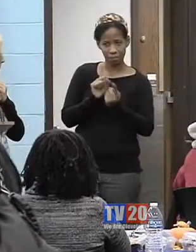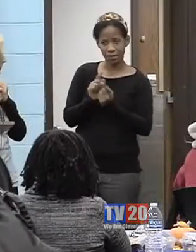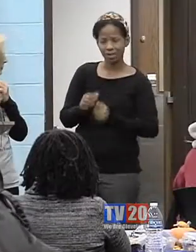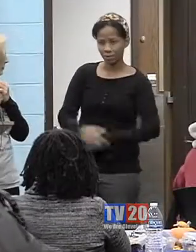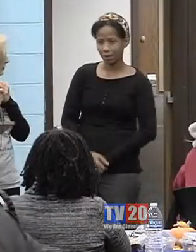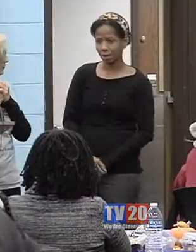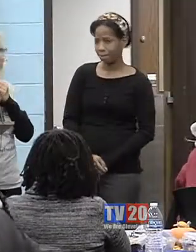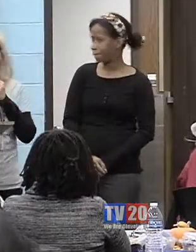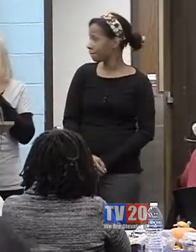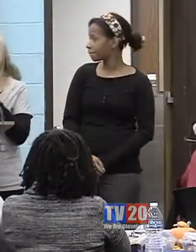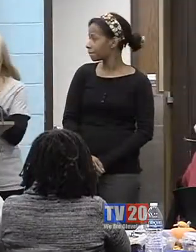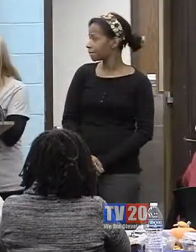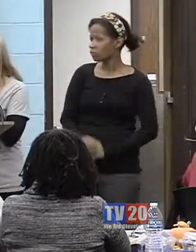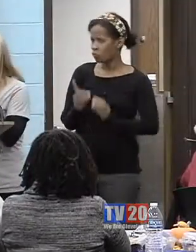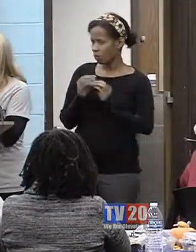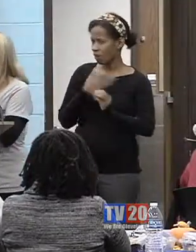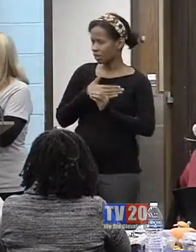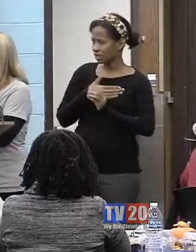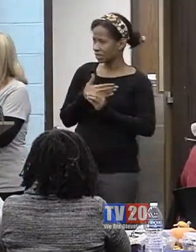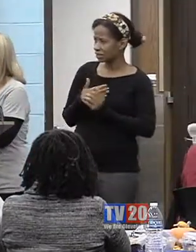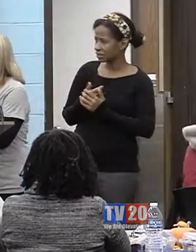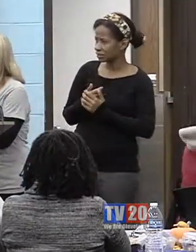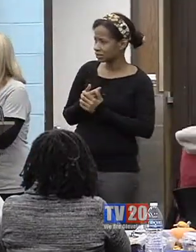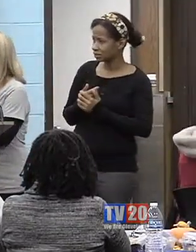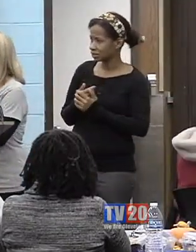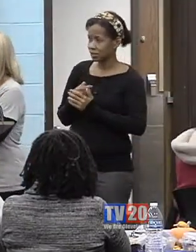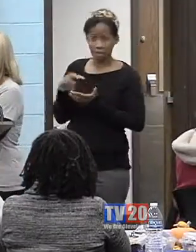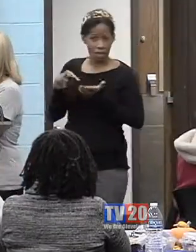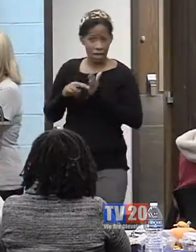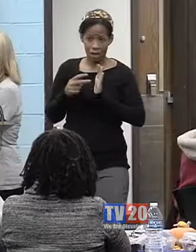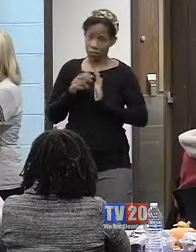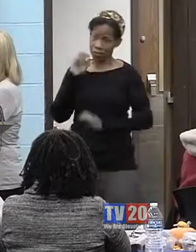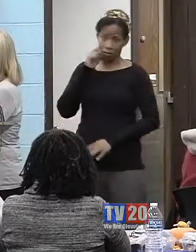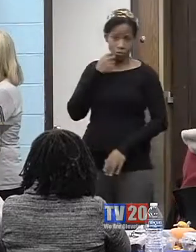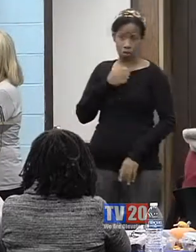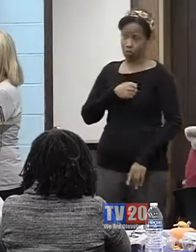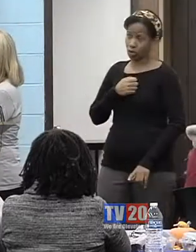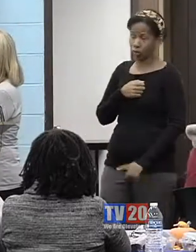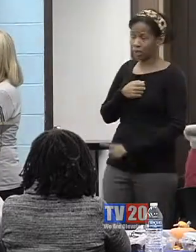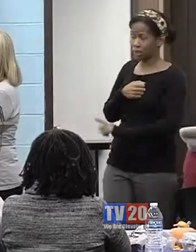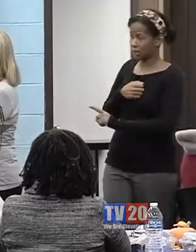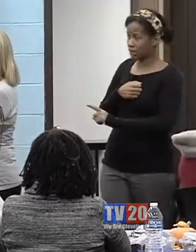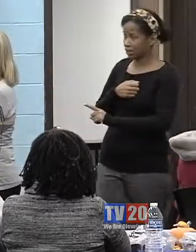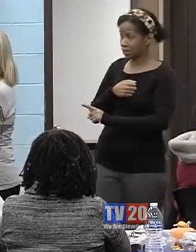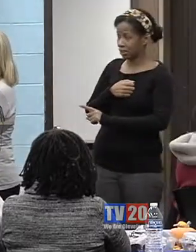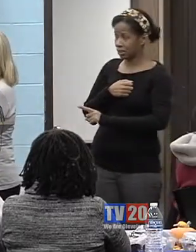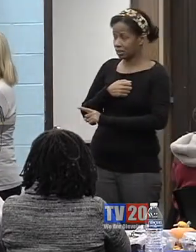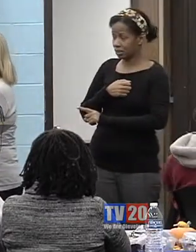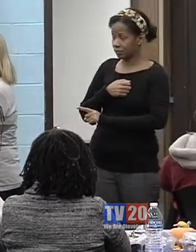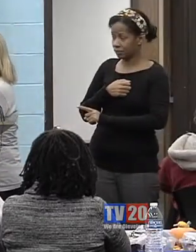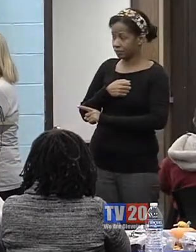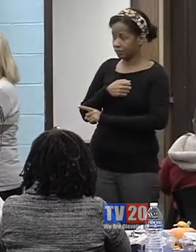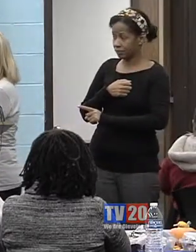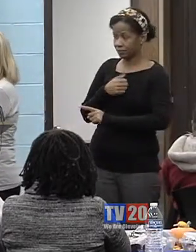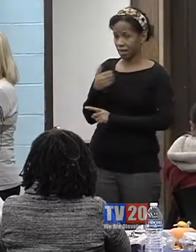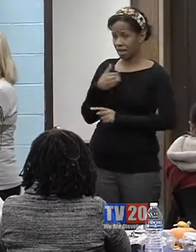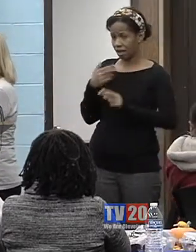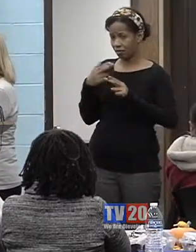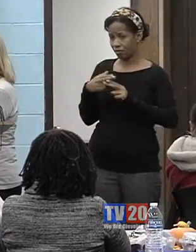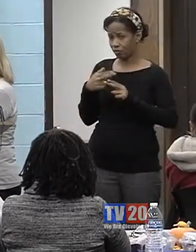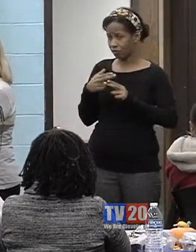you have room for yes. Yes, sir. Well, I don't mean to be rude. No. You're fine. I have what you